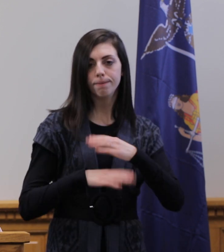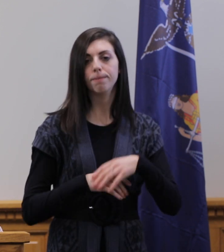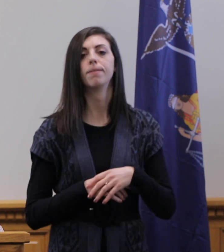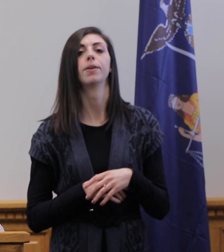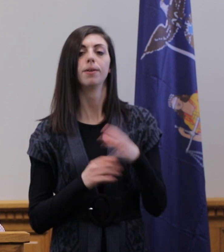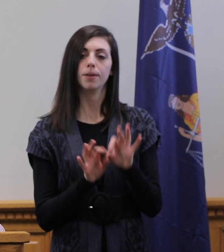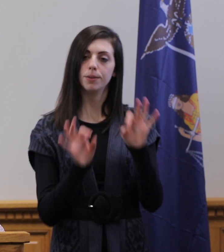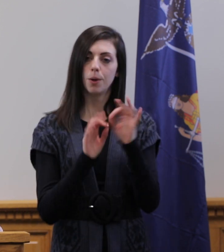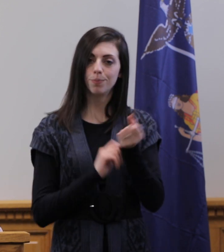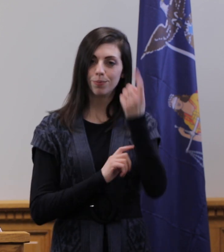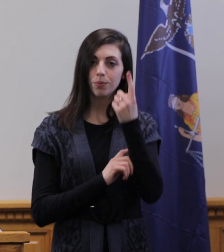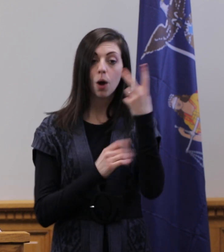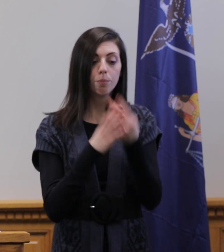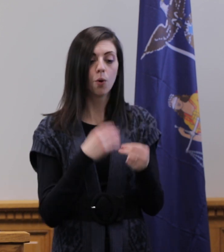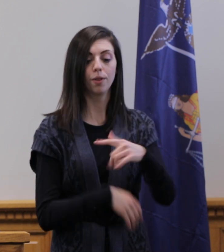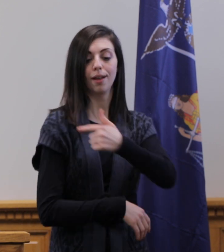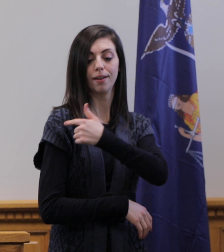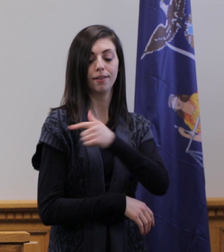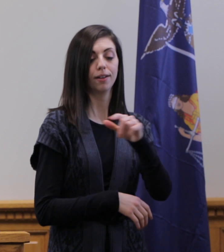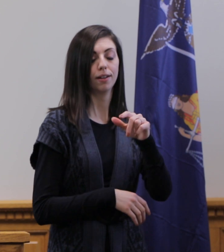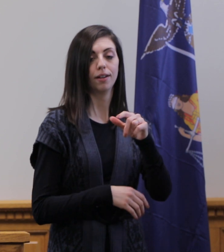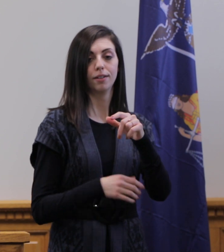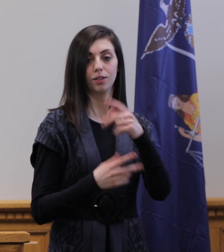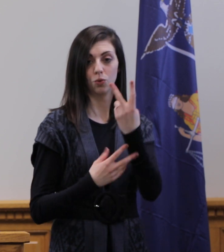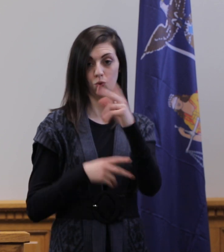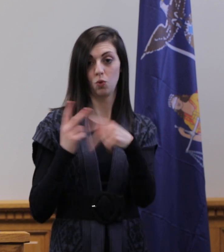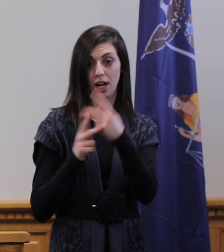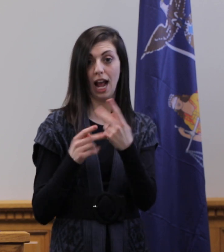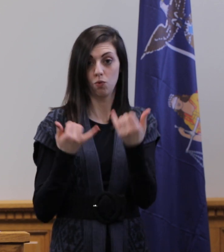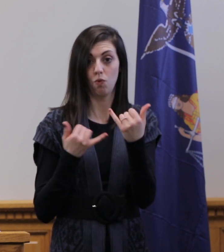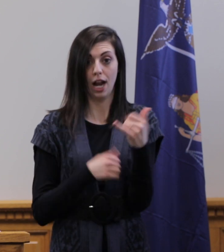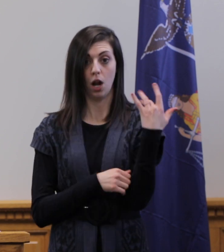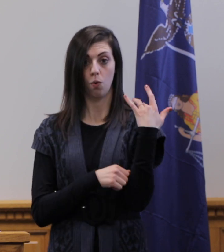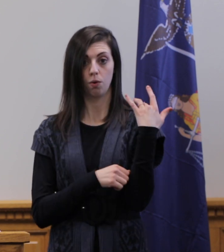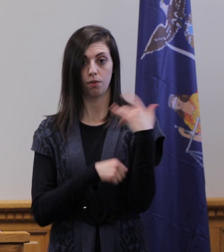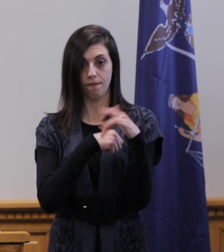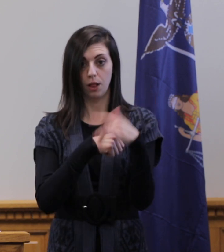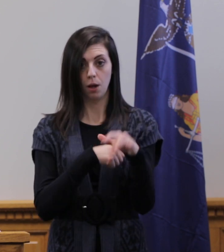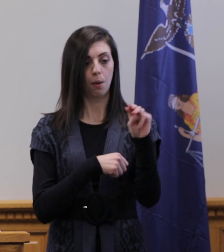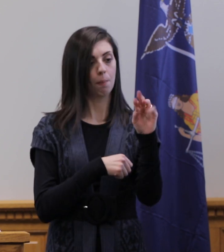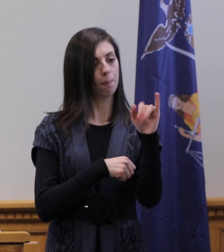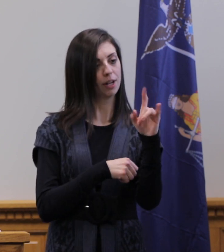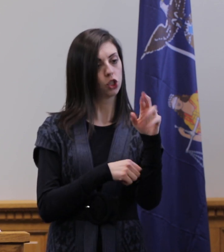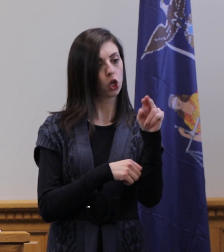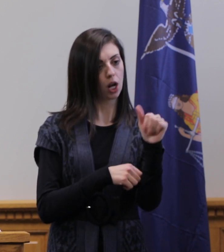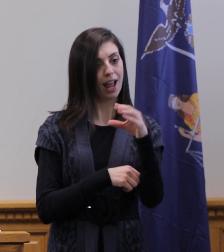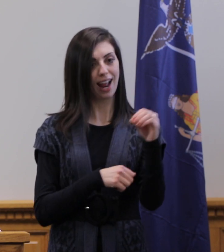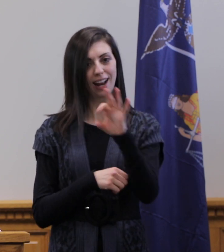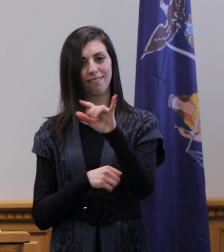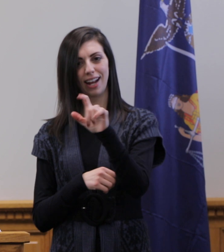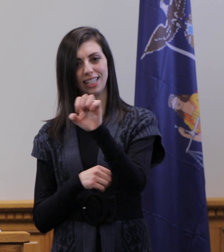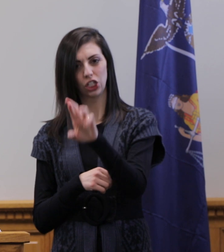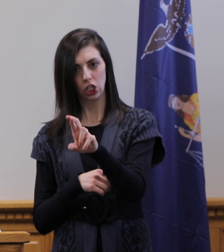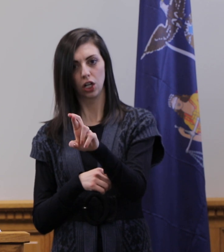It's important to know that both vaccines, which are currently available, the Moderna and the Pfizer, require 2 doses to